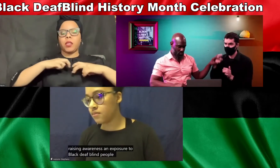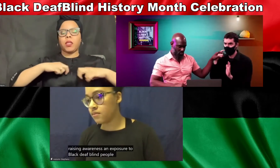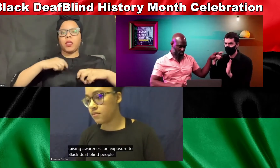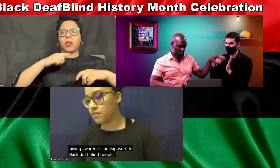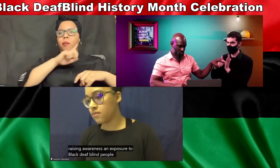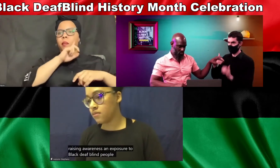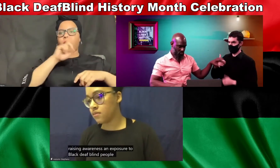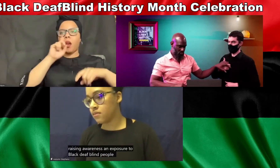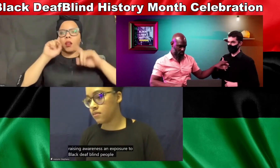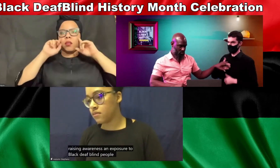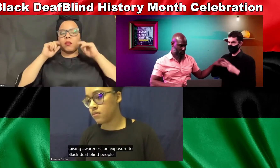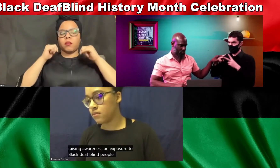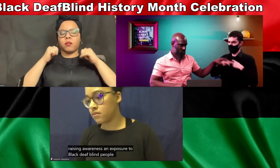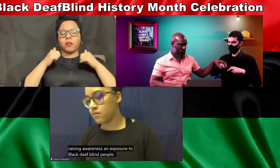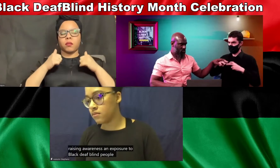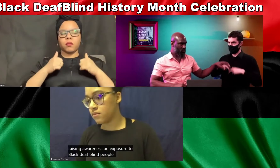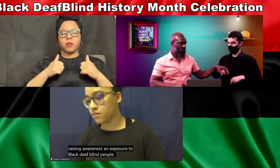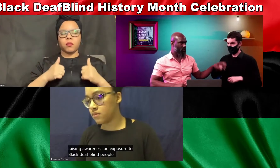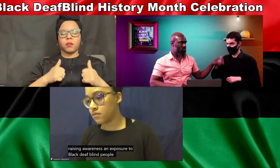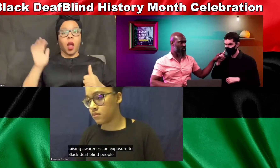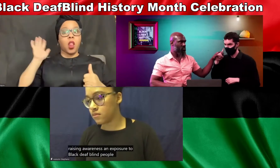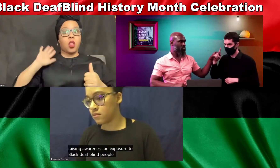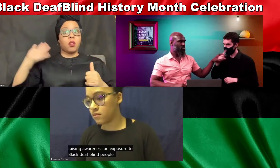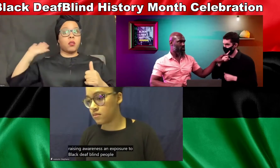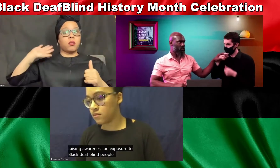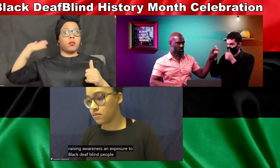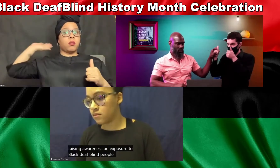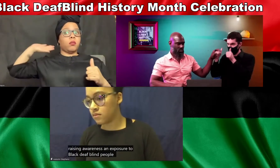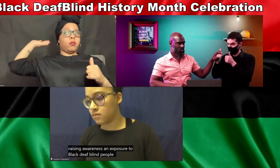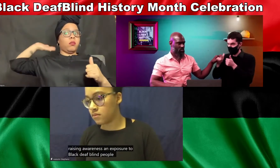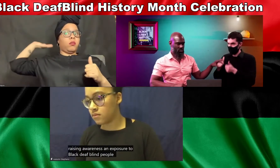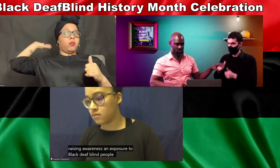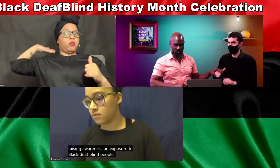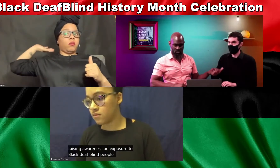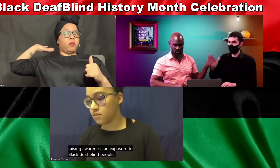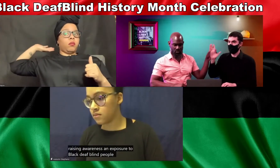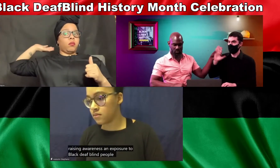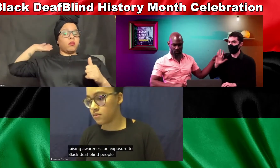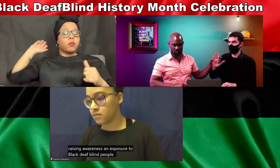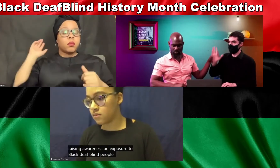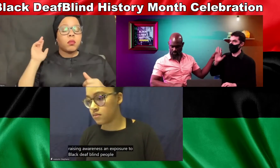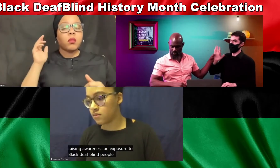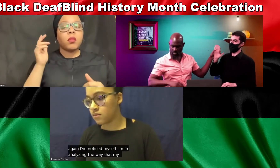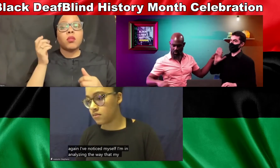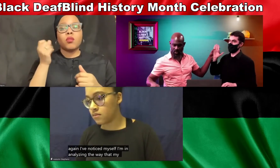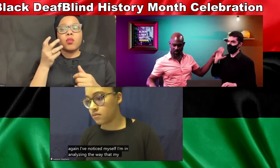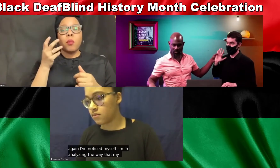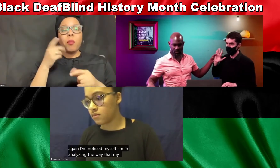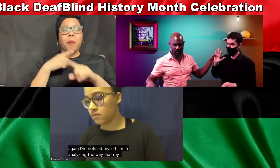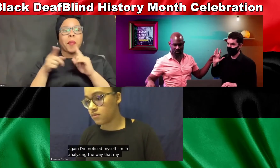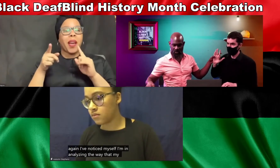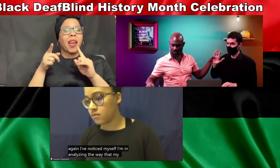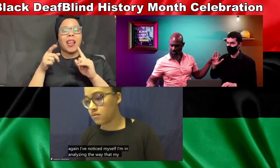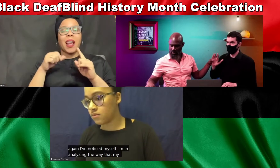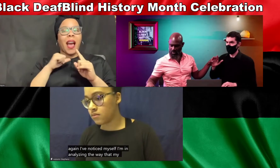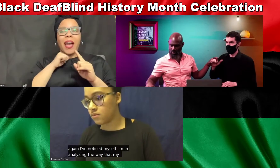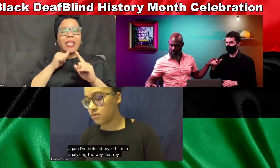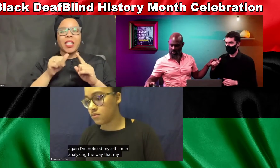Again, I've noticed myself in analyzing the way that my hearing loss journey has